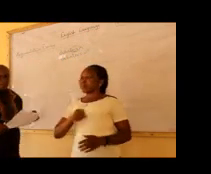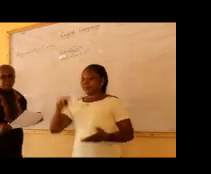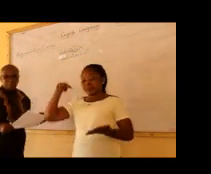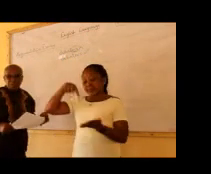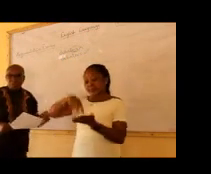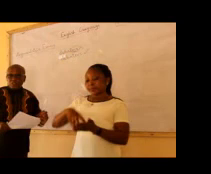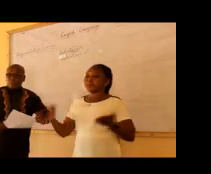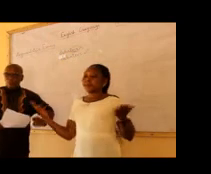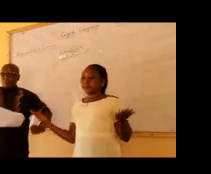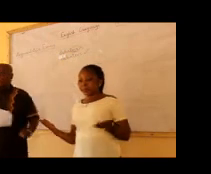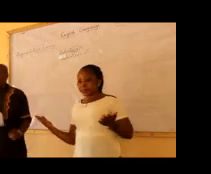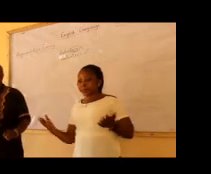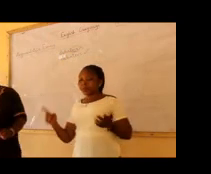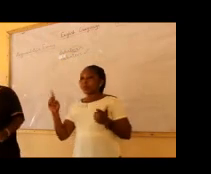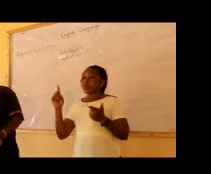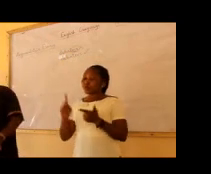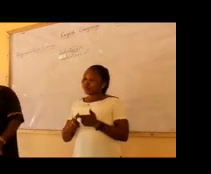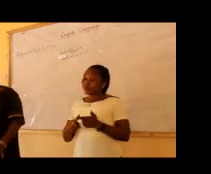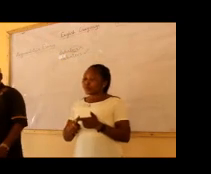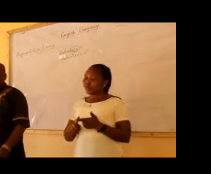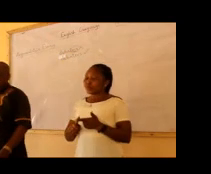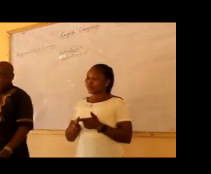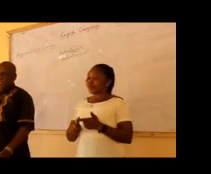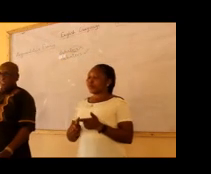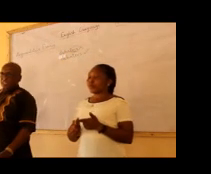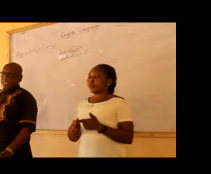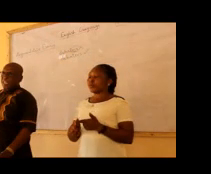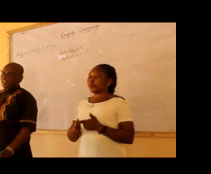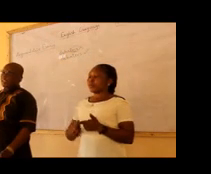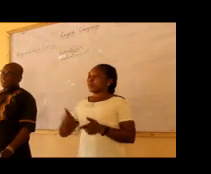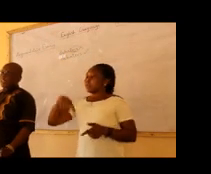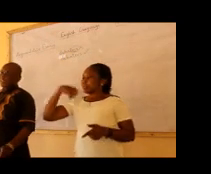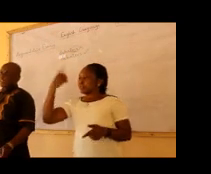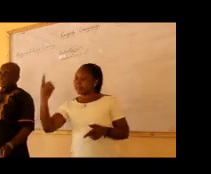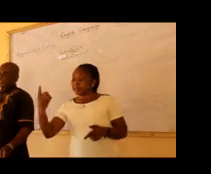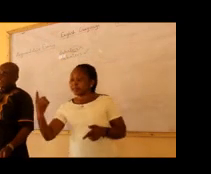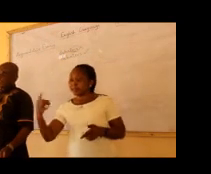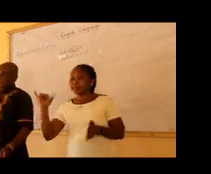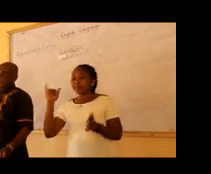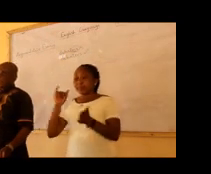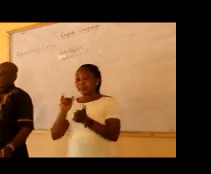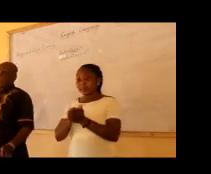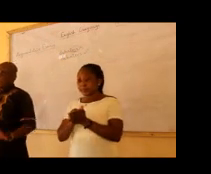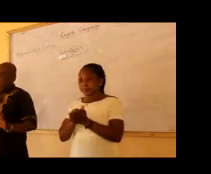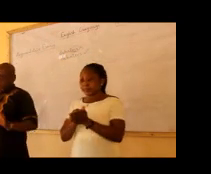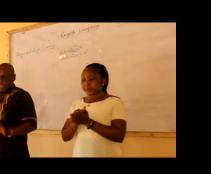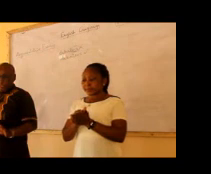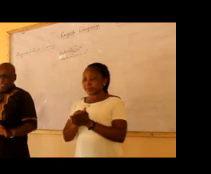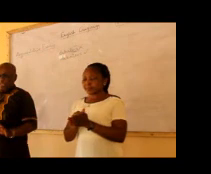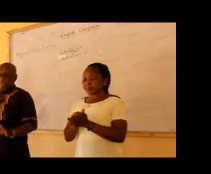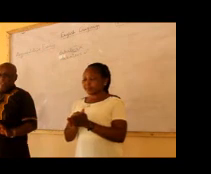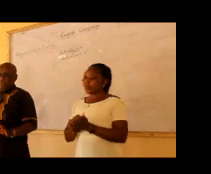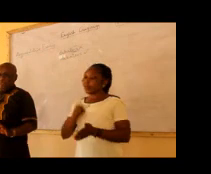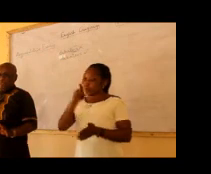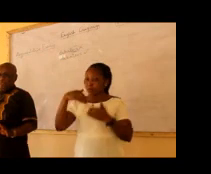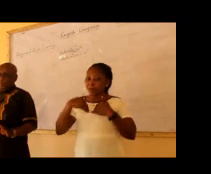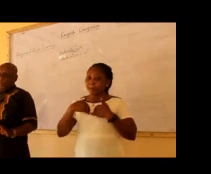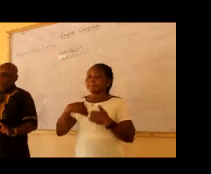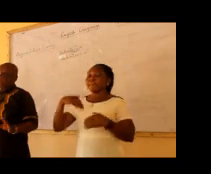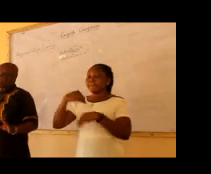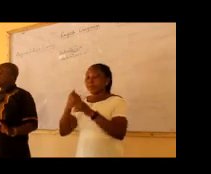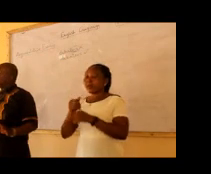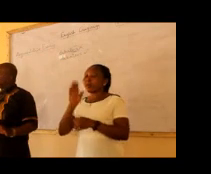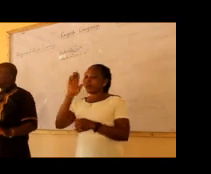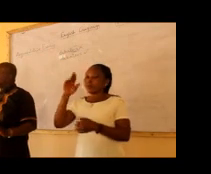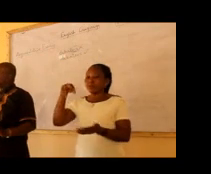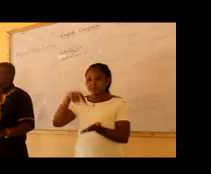here to propose the motion that says, you have made your stand known,